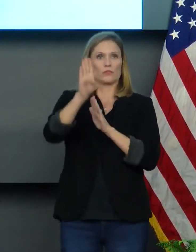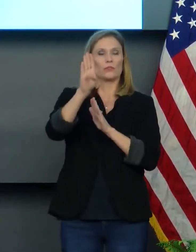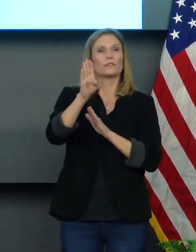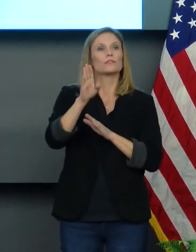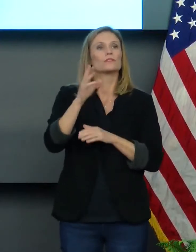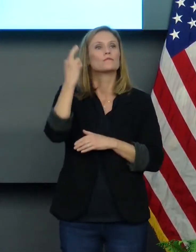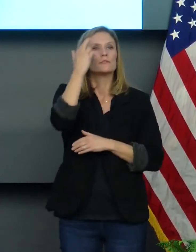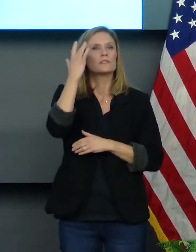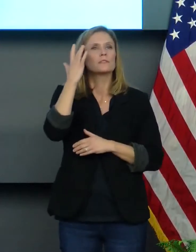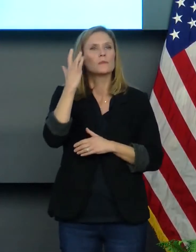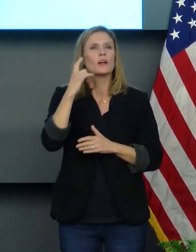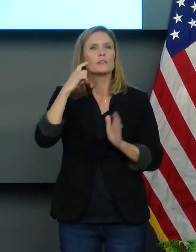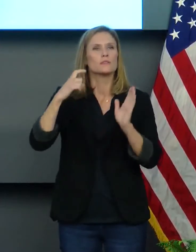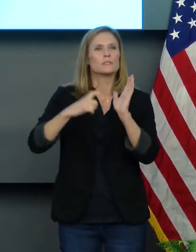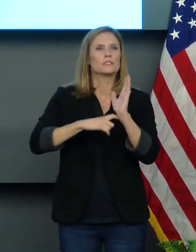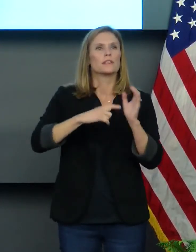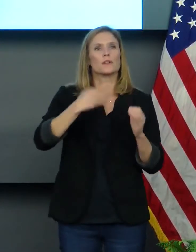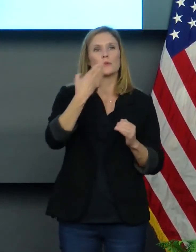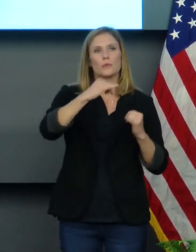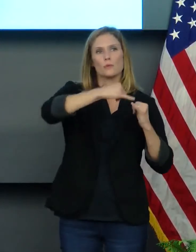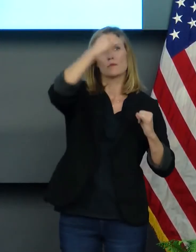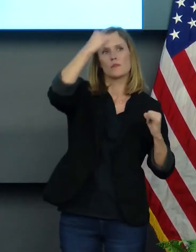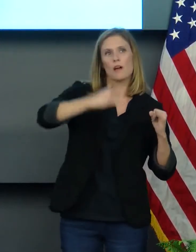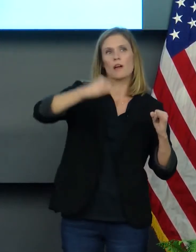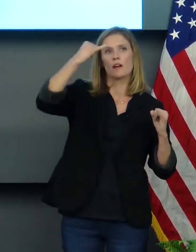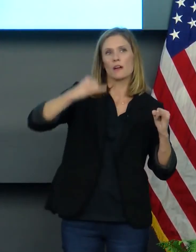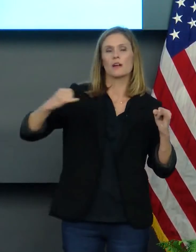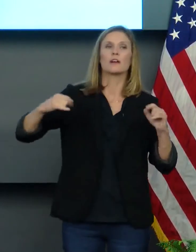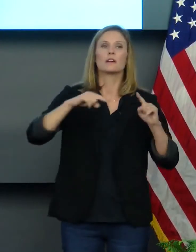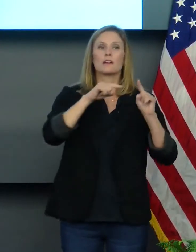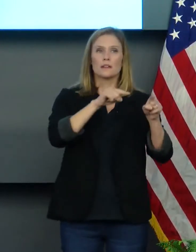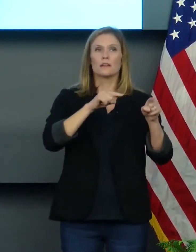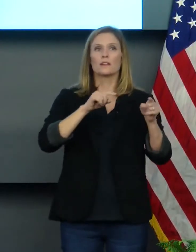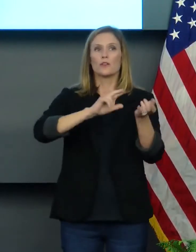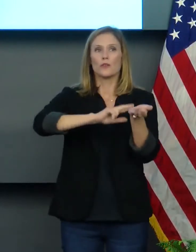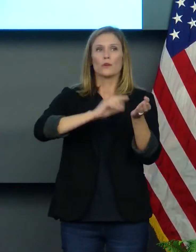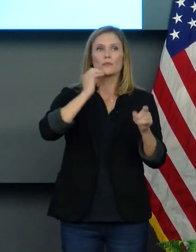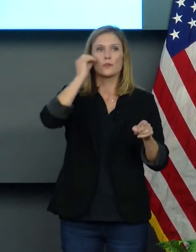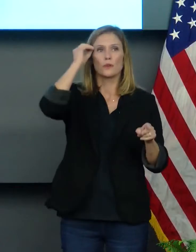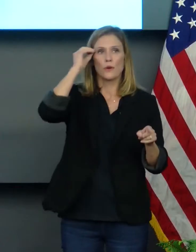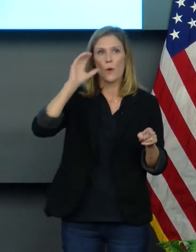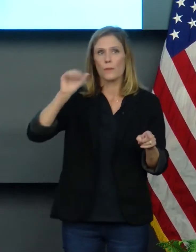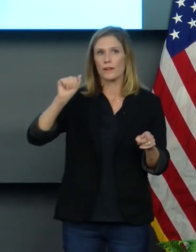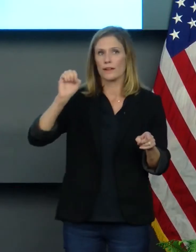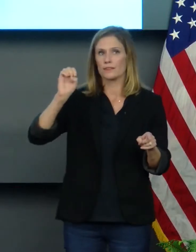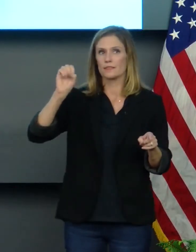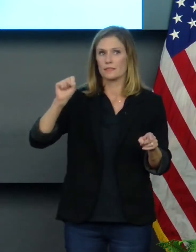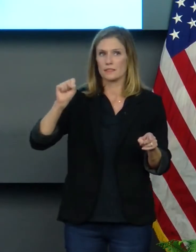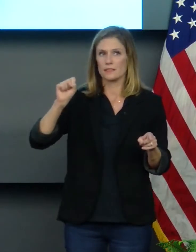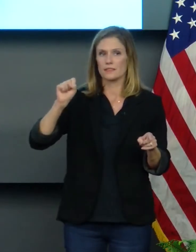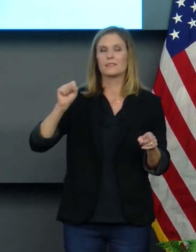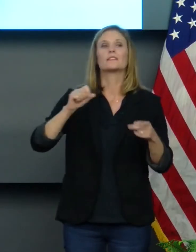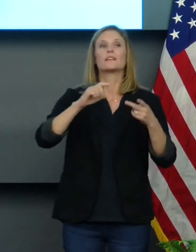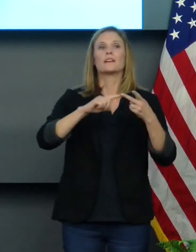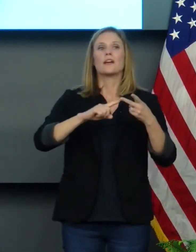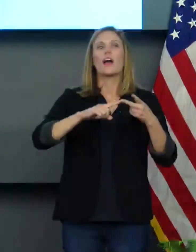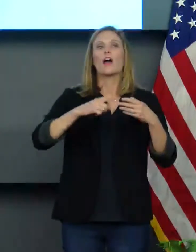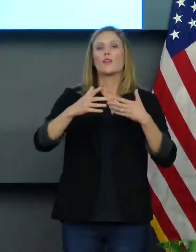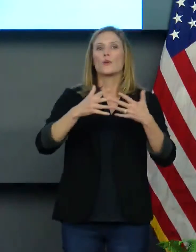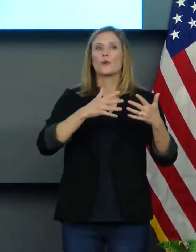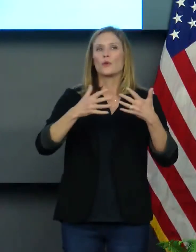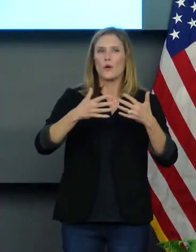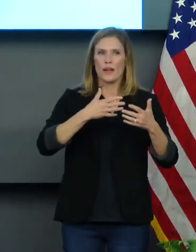why you see the blue line representing nursing home resident cases and the gray line representing nursing home staff cases go